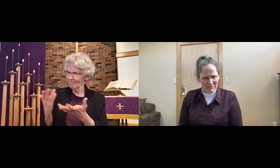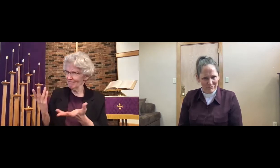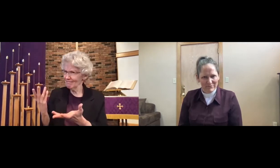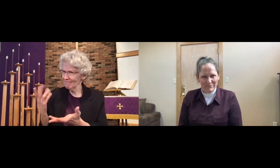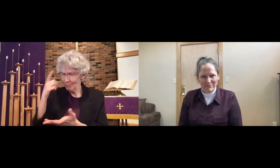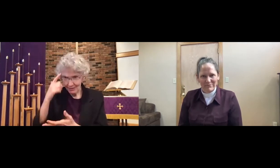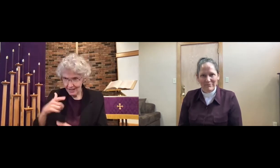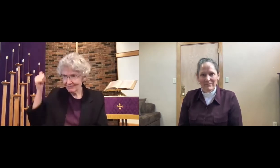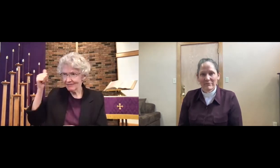of God's love.